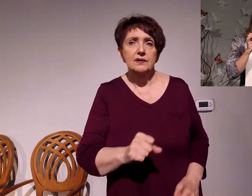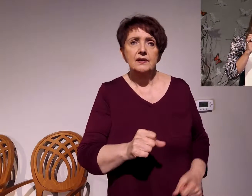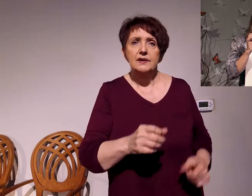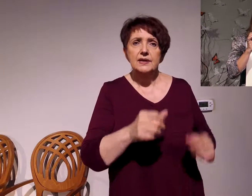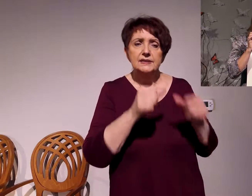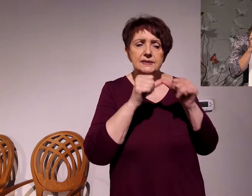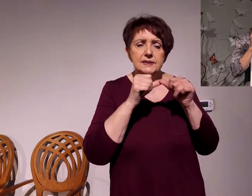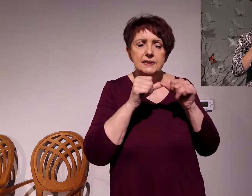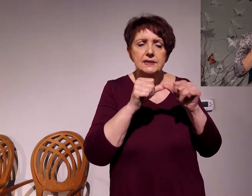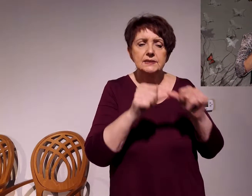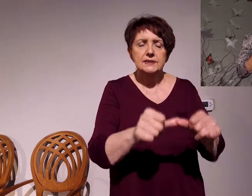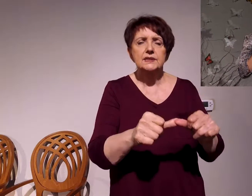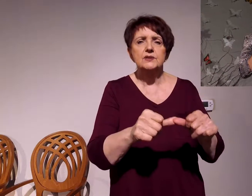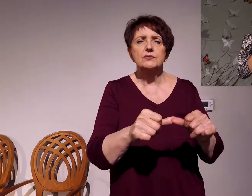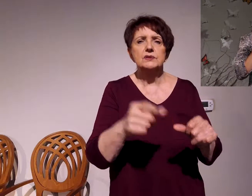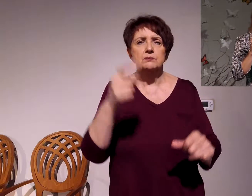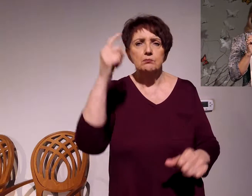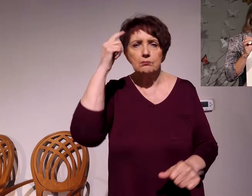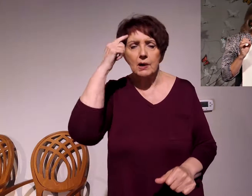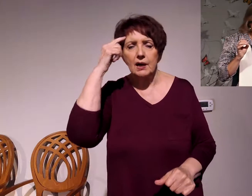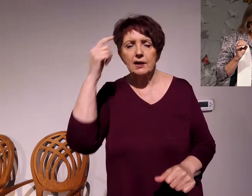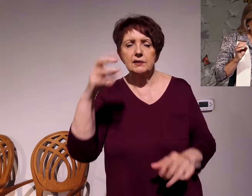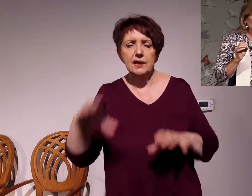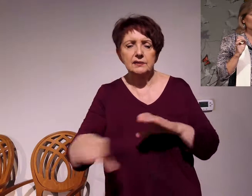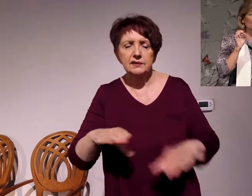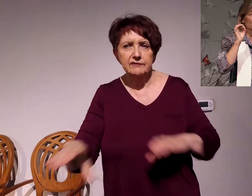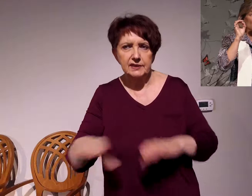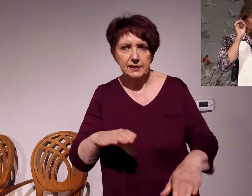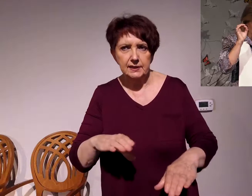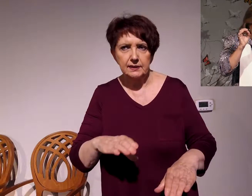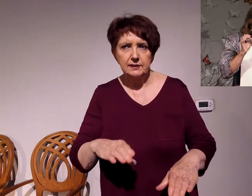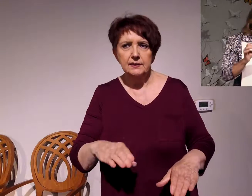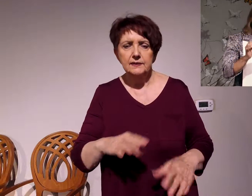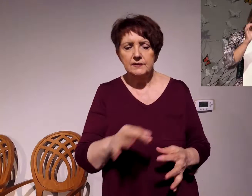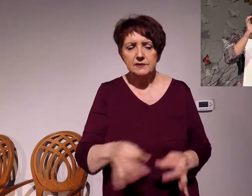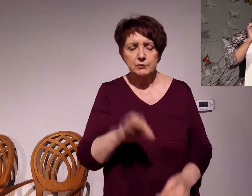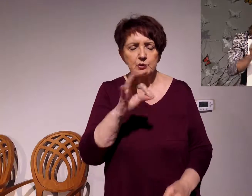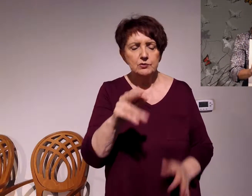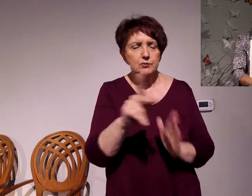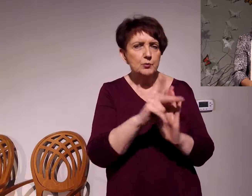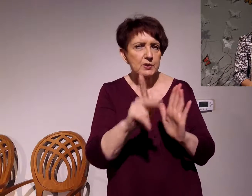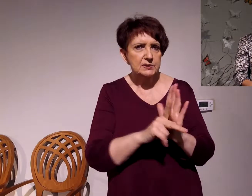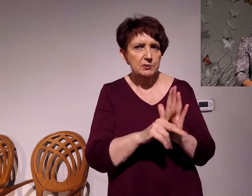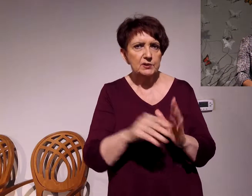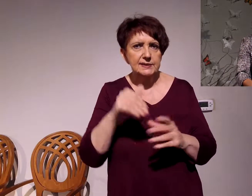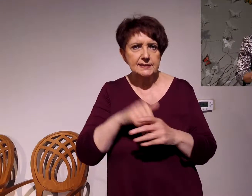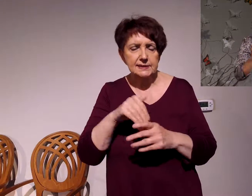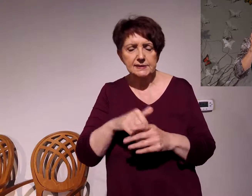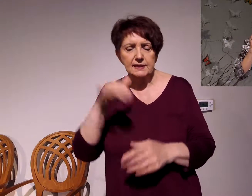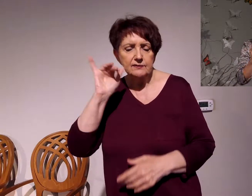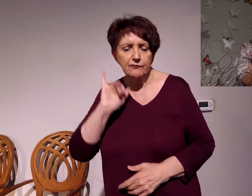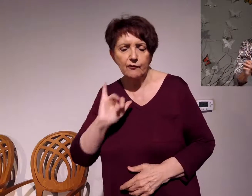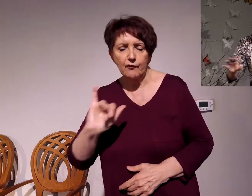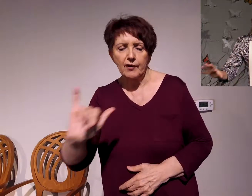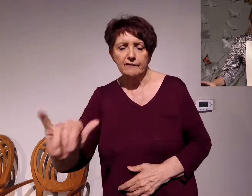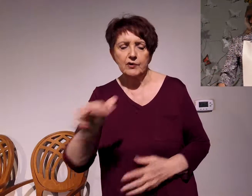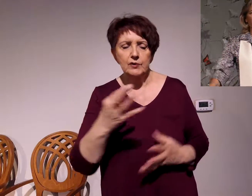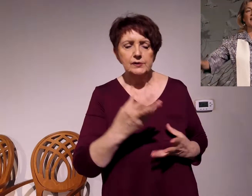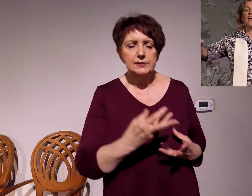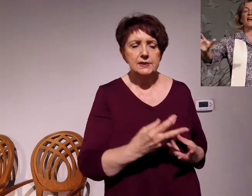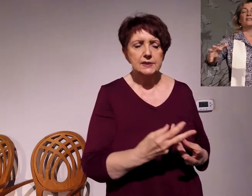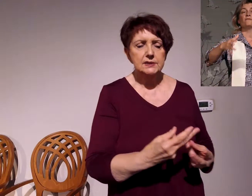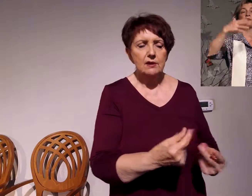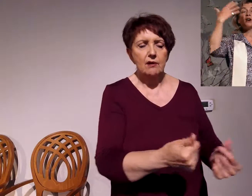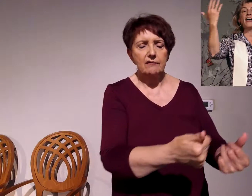the continuous activity of the mind principle, spiritual principle, is in us, is forever